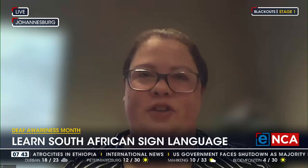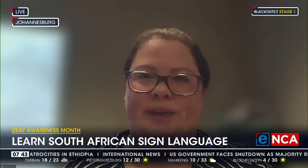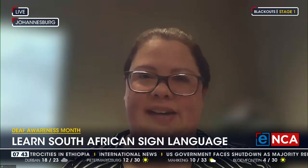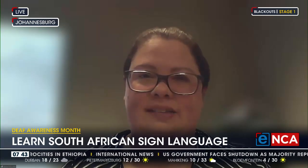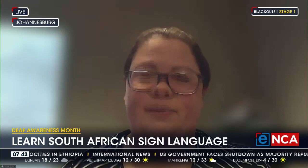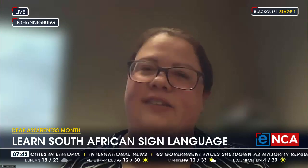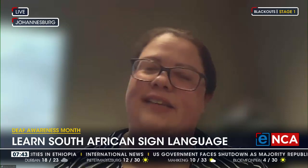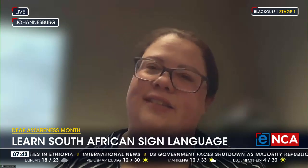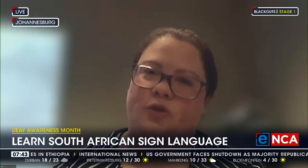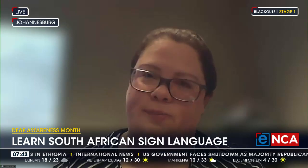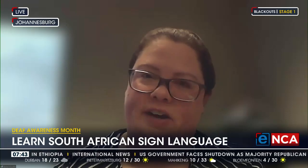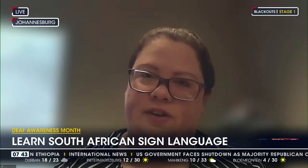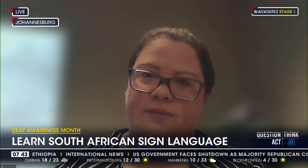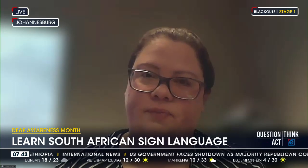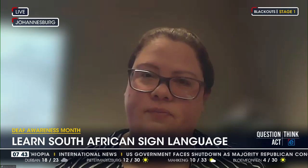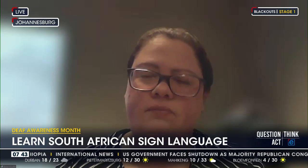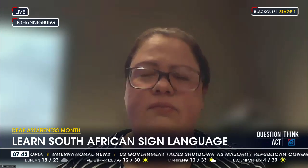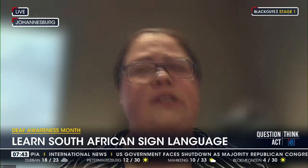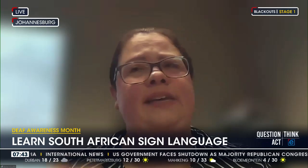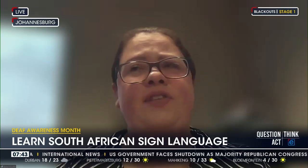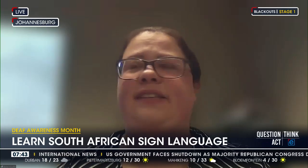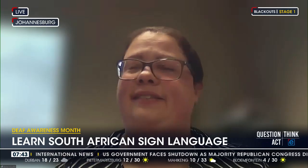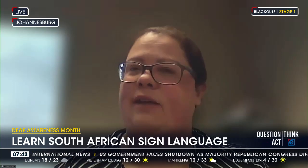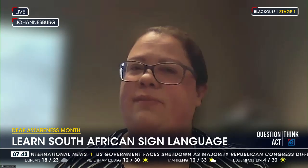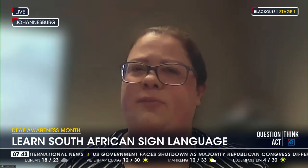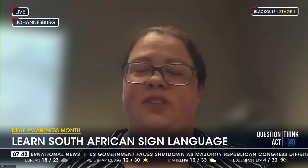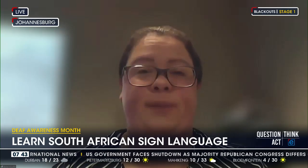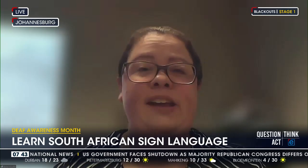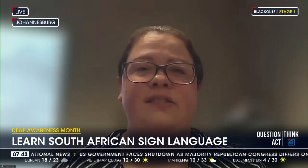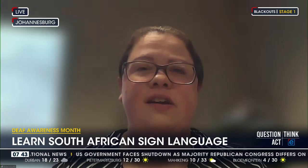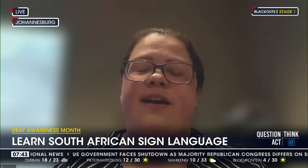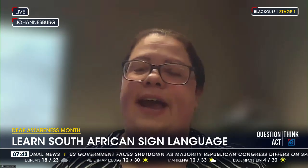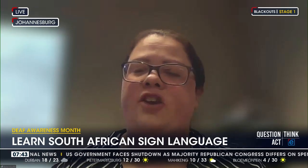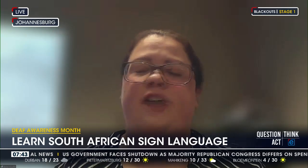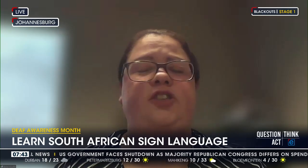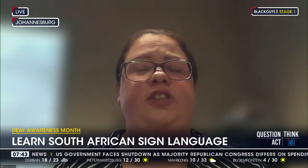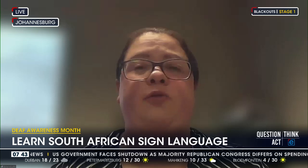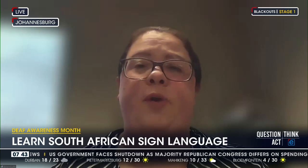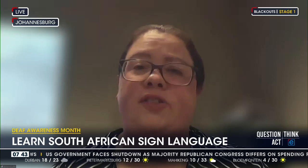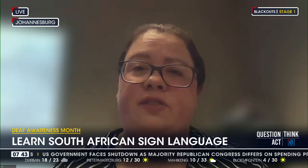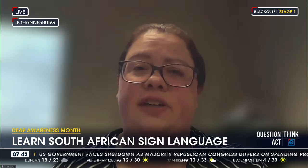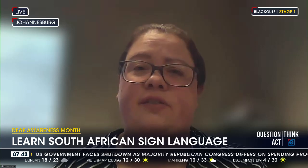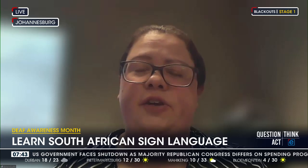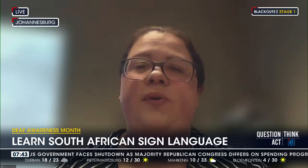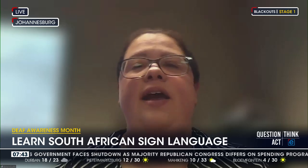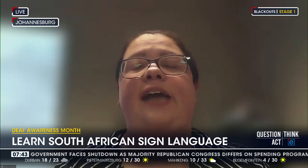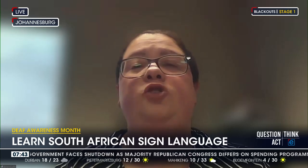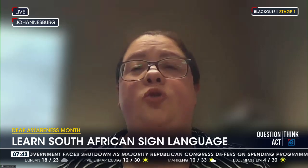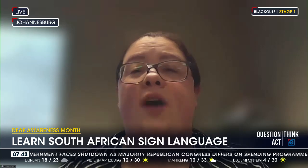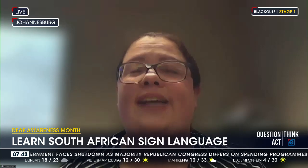they're doing it, because that's disrespectful. Give them the same respect, acknowledge that you have a person in front of you, and